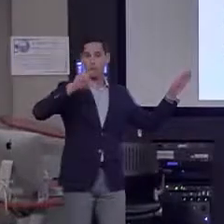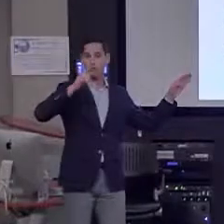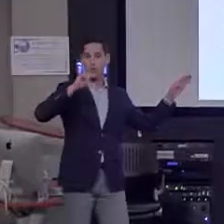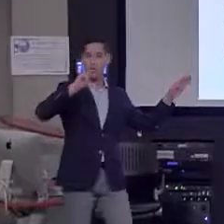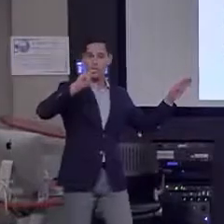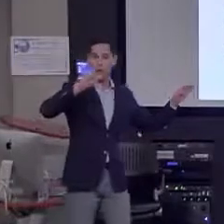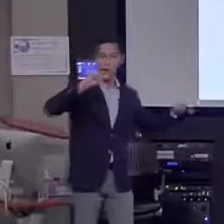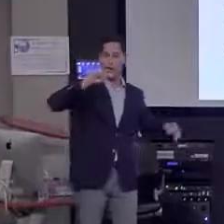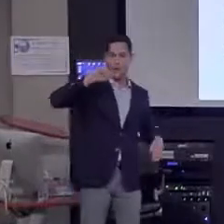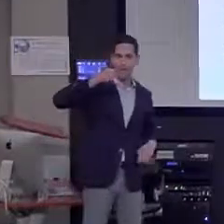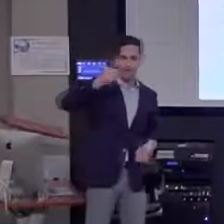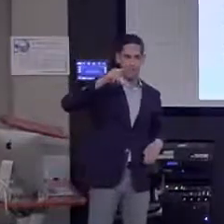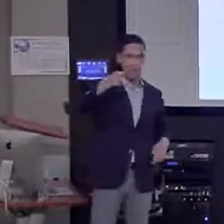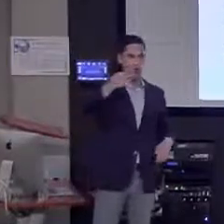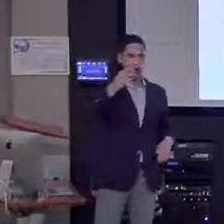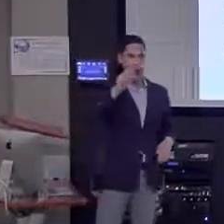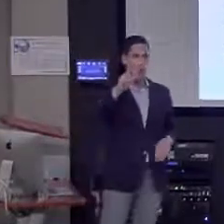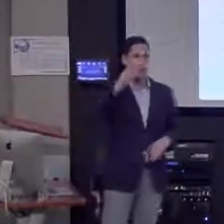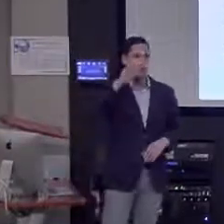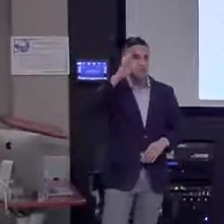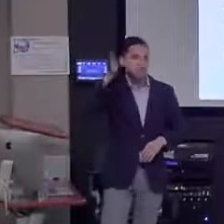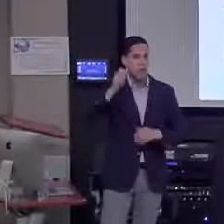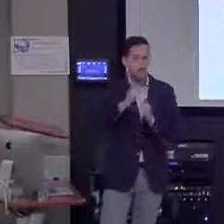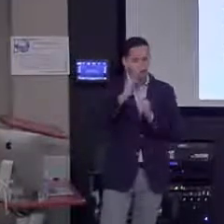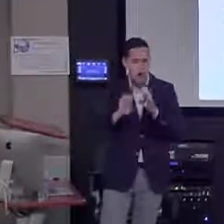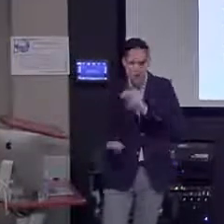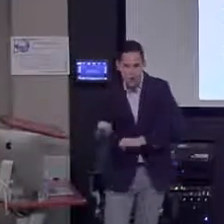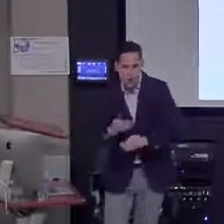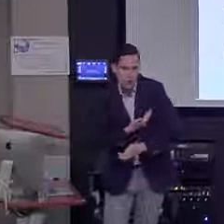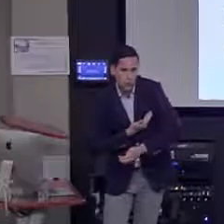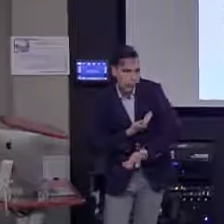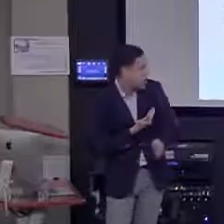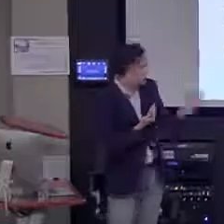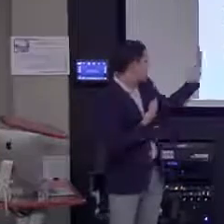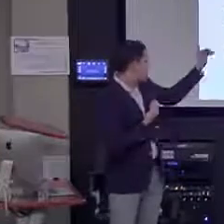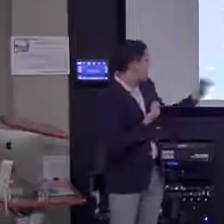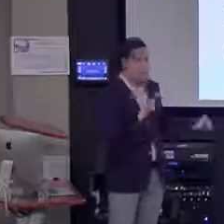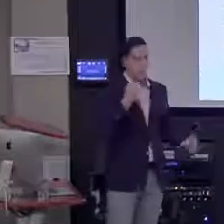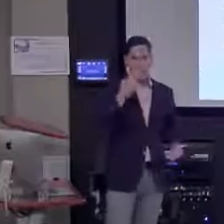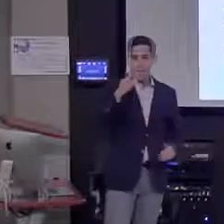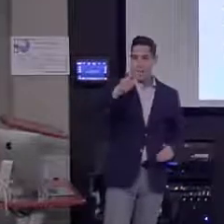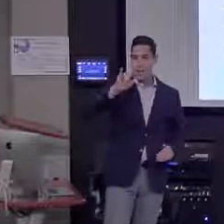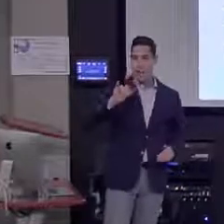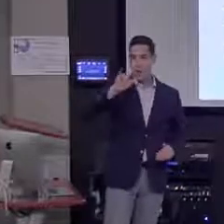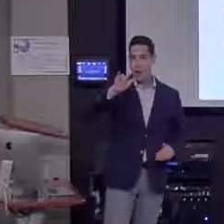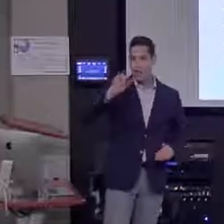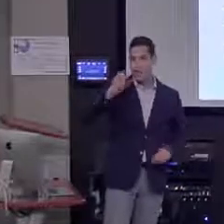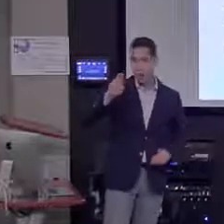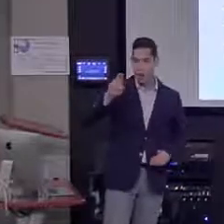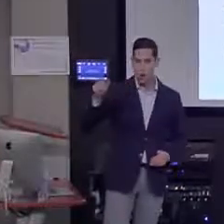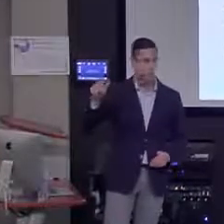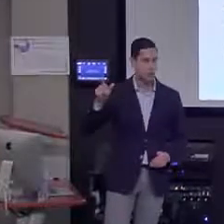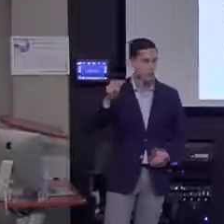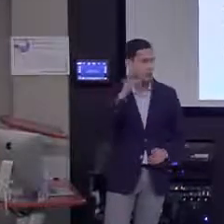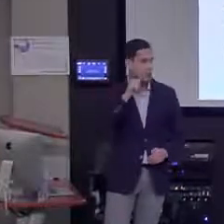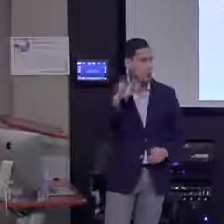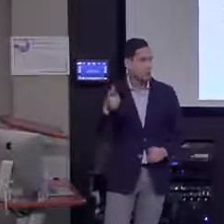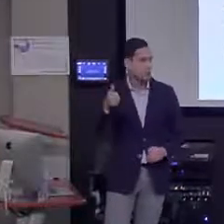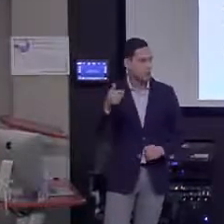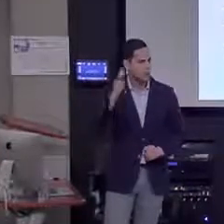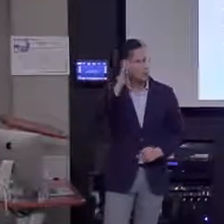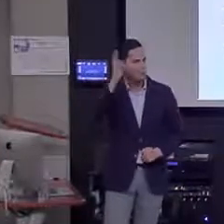newborns. This gorgeous woman is Hedy Lamarr, who came up with a way to